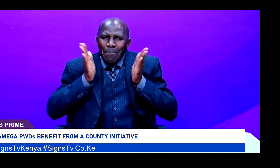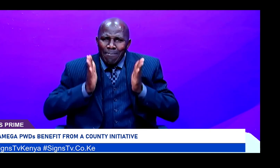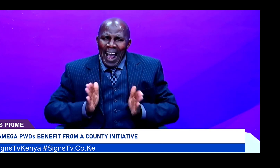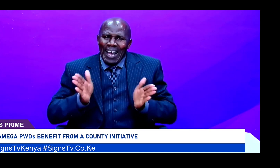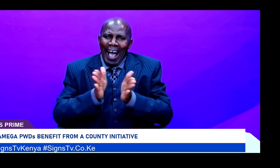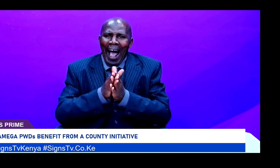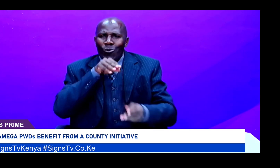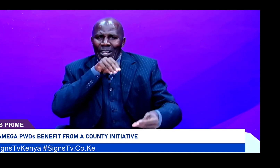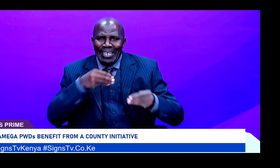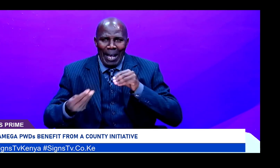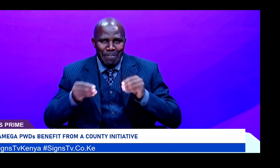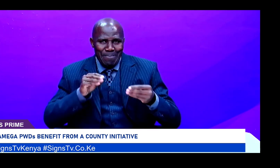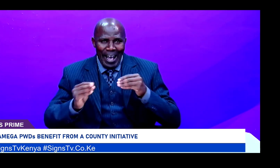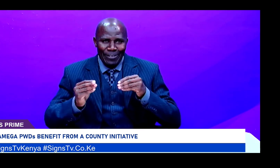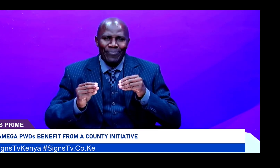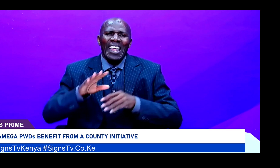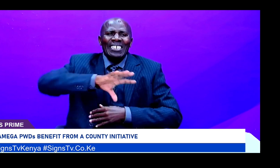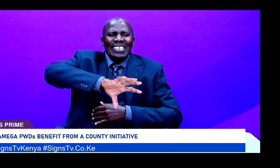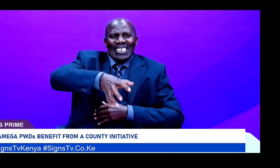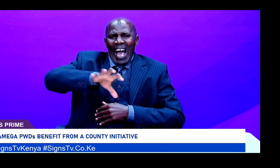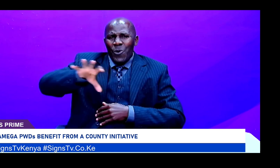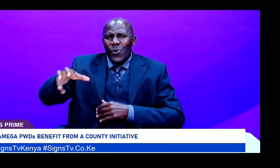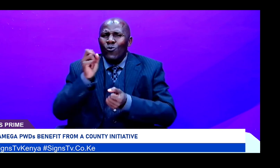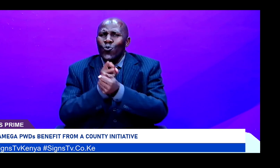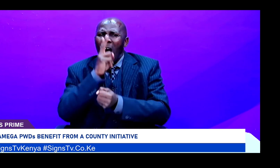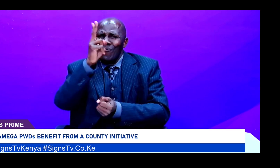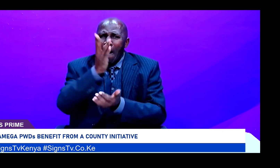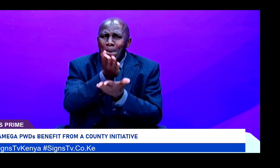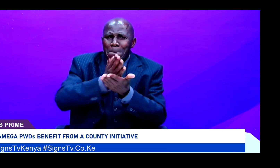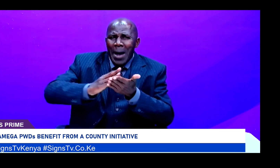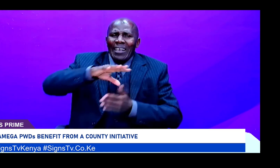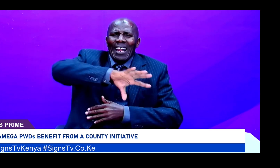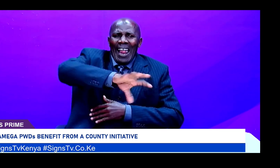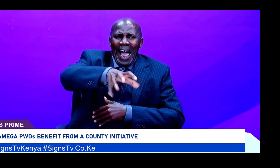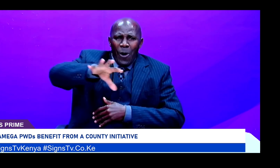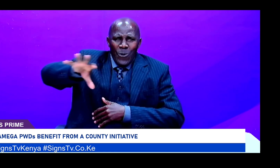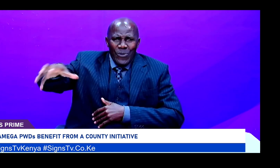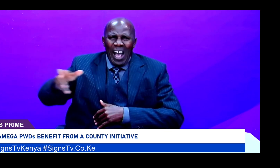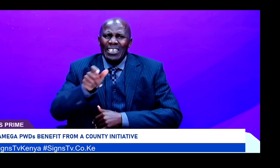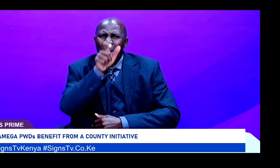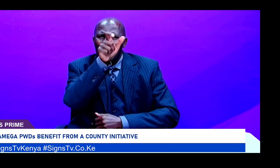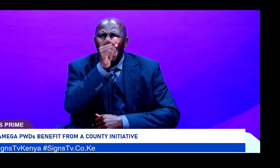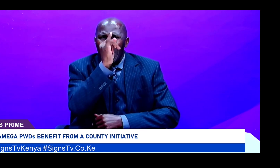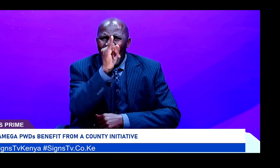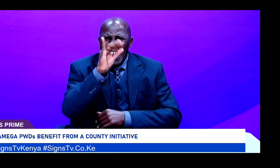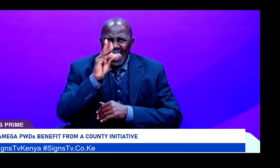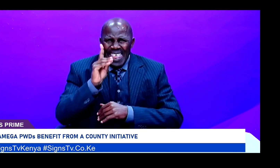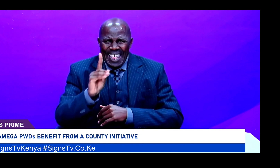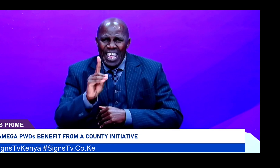and sub-counties to identify the most vulnerable individuals, and the distribution is